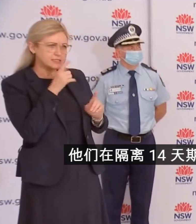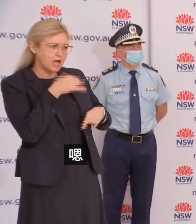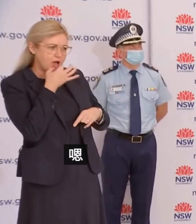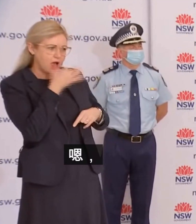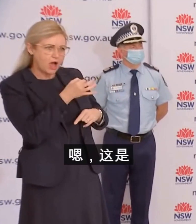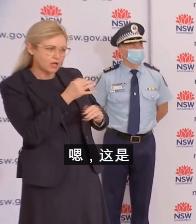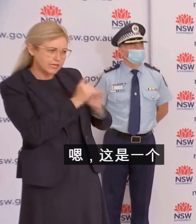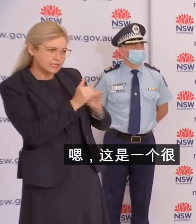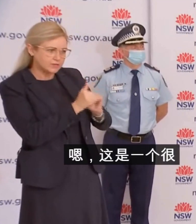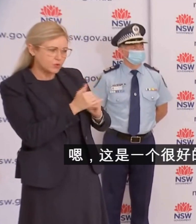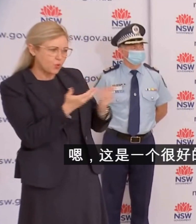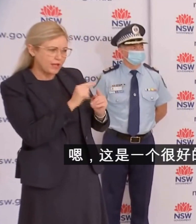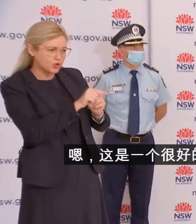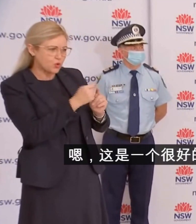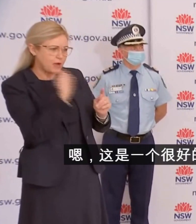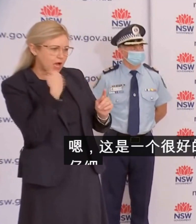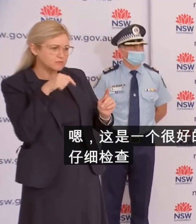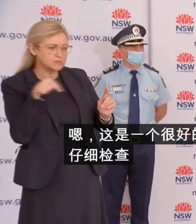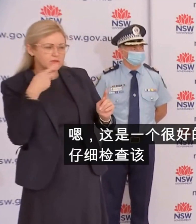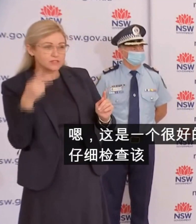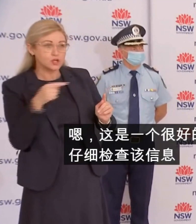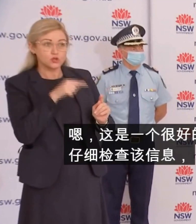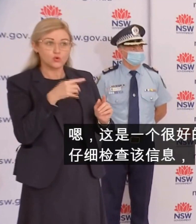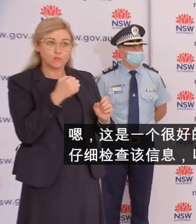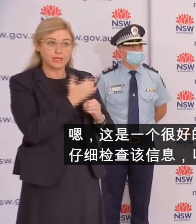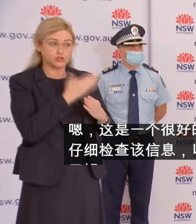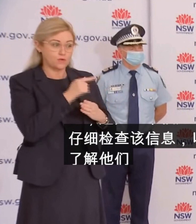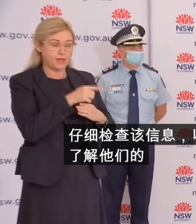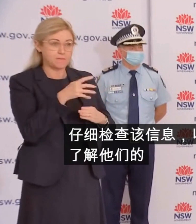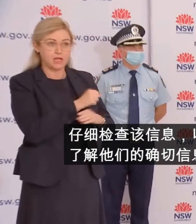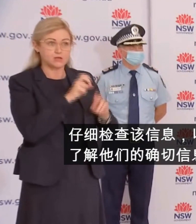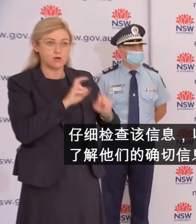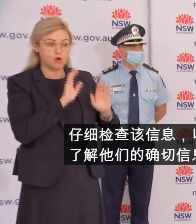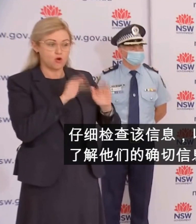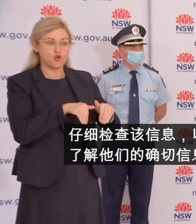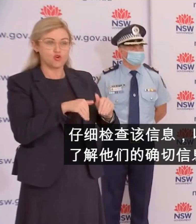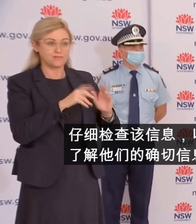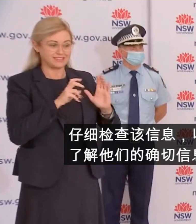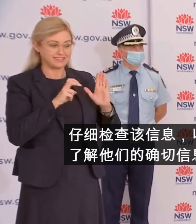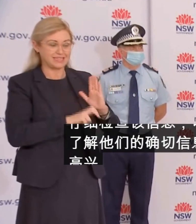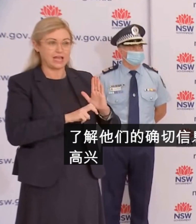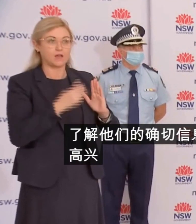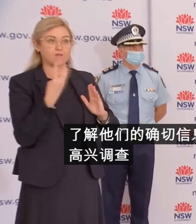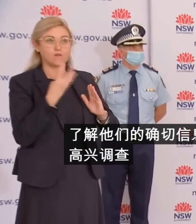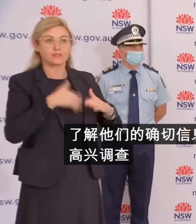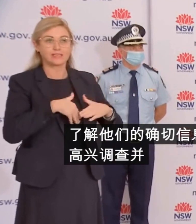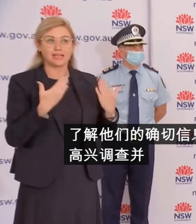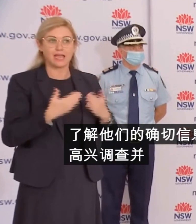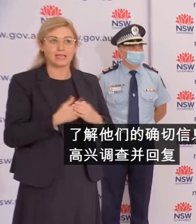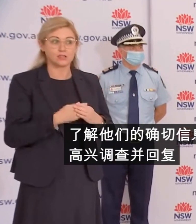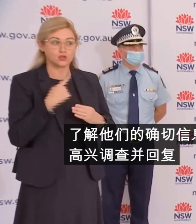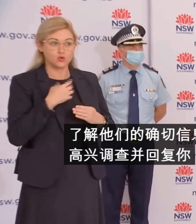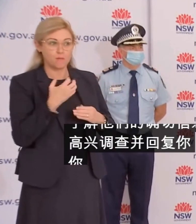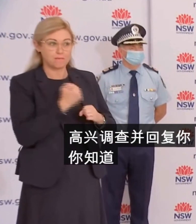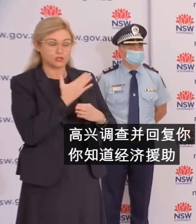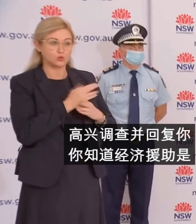days? That's a good question. I'll have to double check that information as to exactly what they're told, but I'm happy to look into that and get